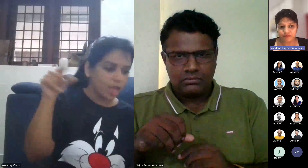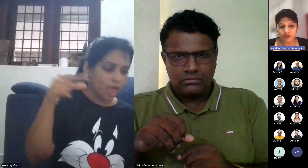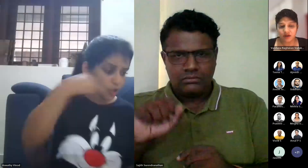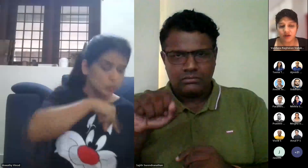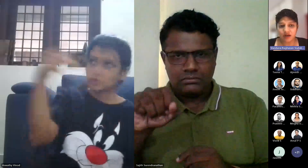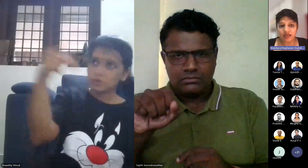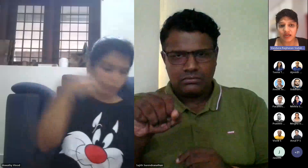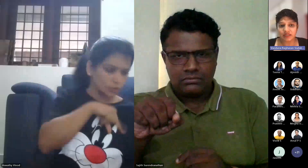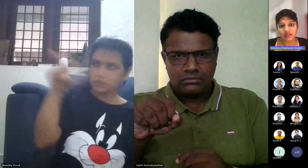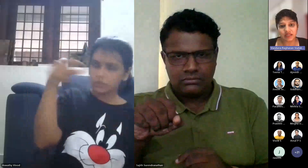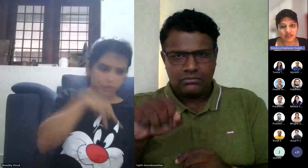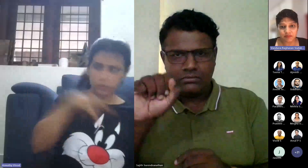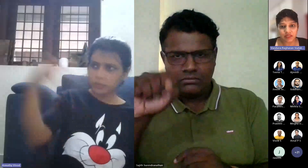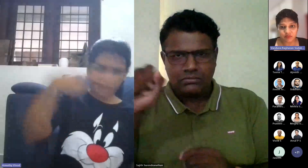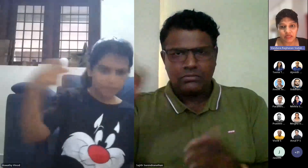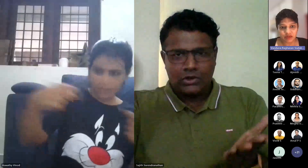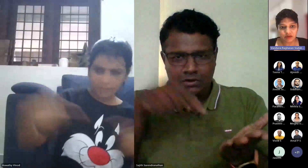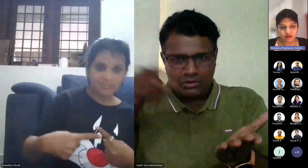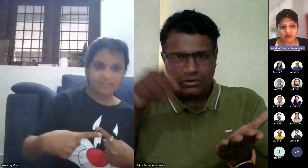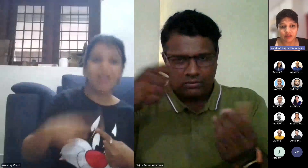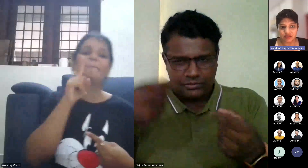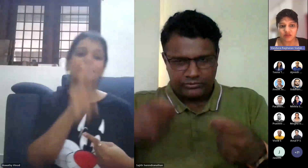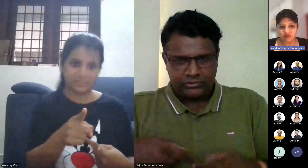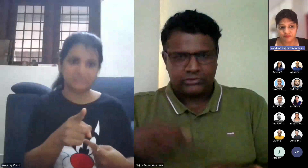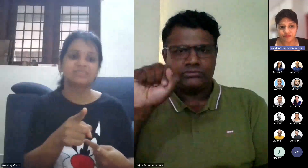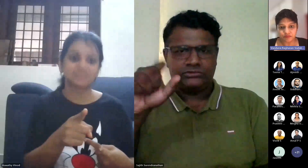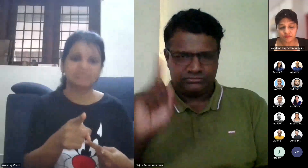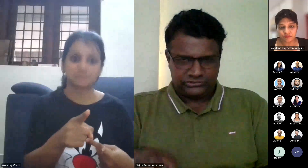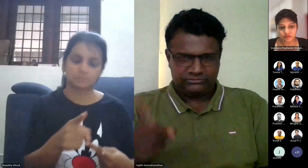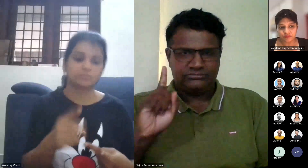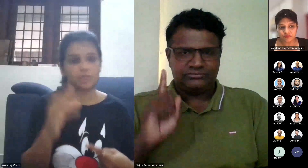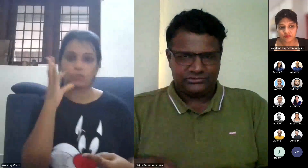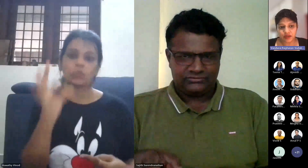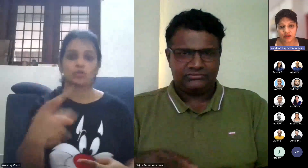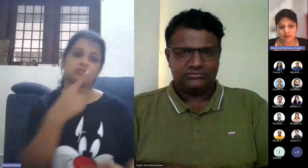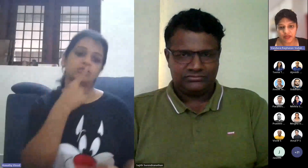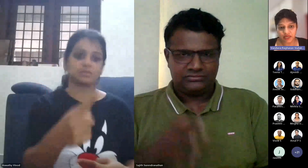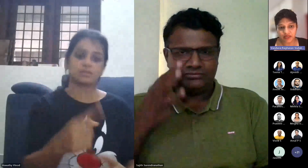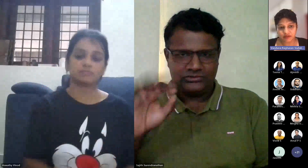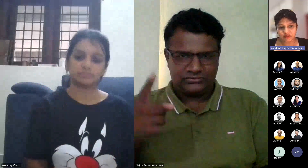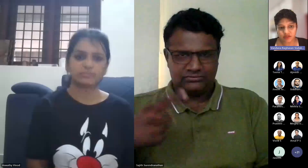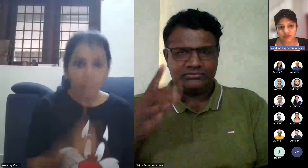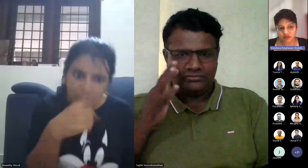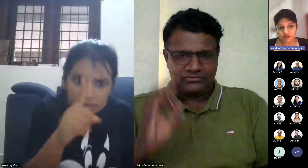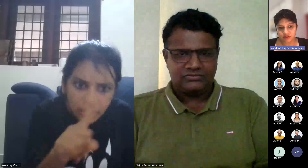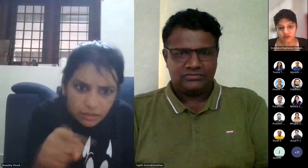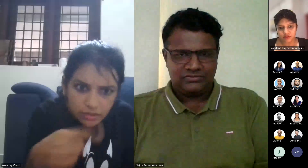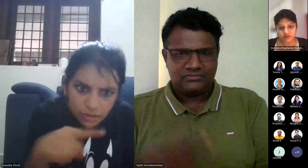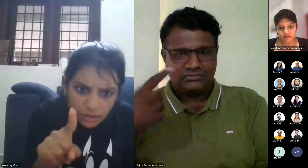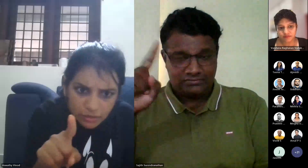happen? I think that's something that we can consider. Am I correct, Sajith?